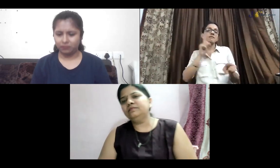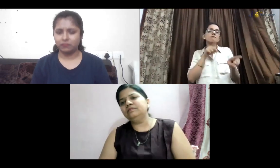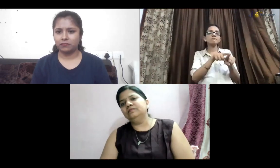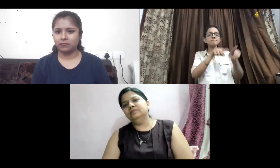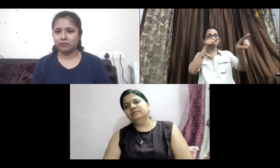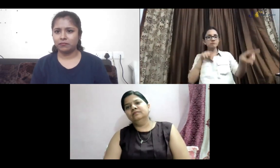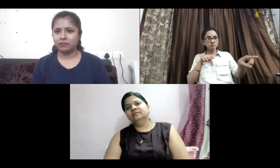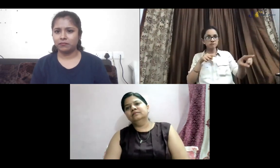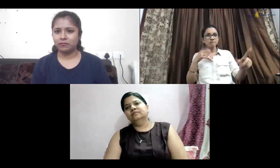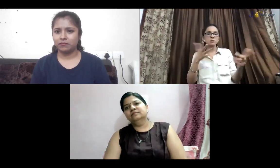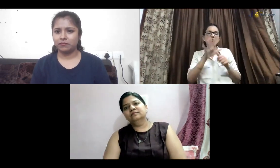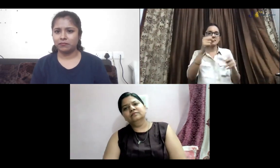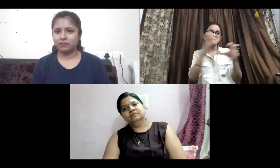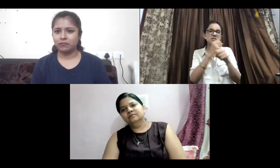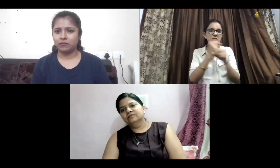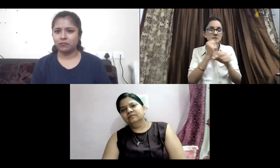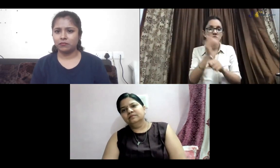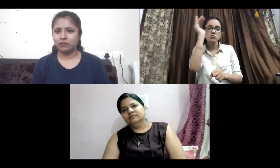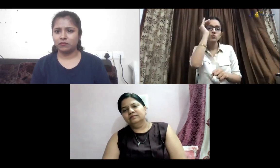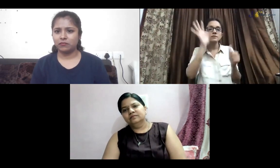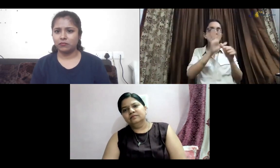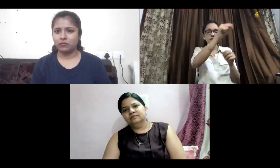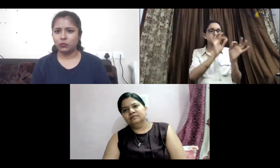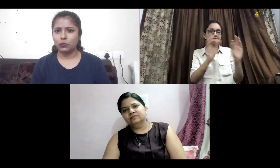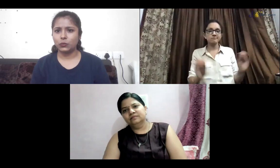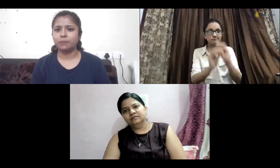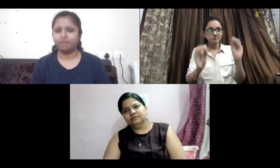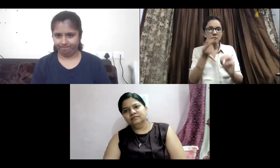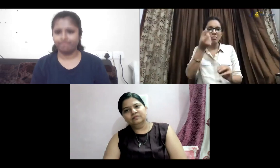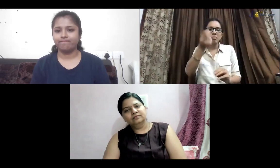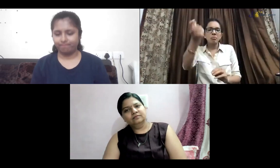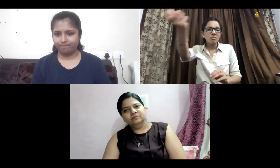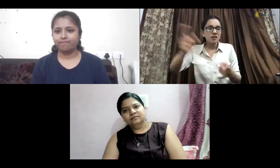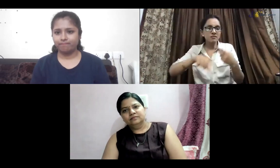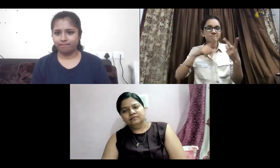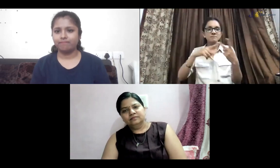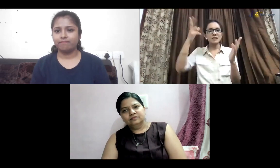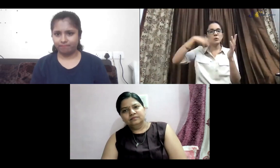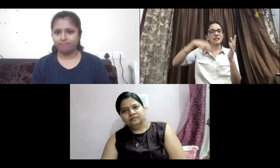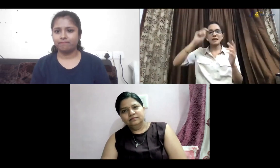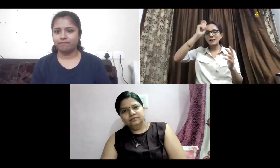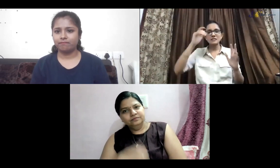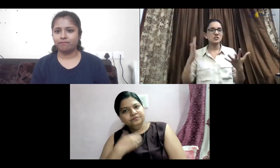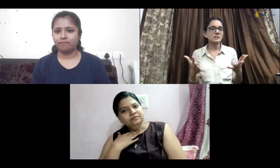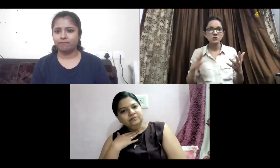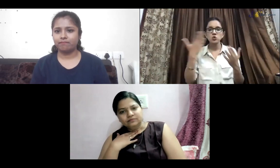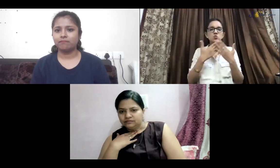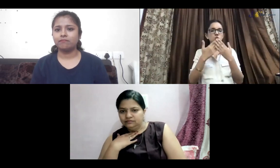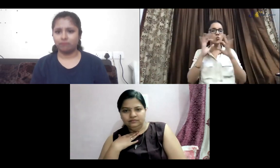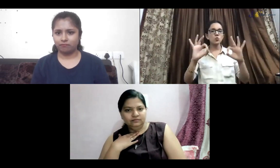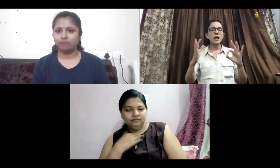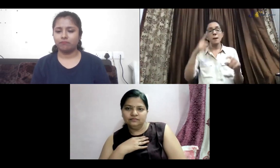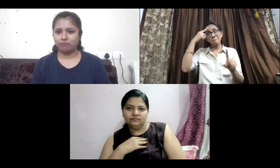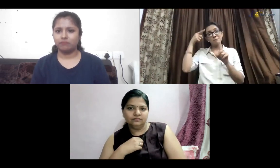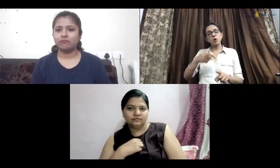from television, and all other areas first. But yeah, deaf people are missing on the accessibility. Interpreters are not